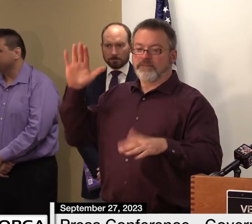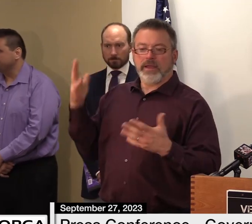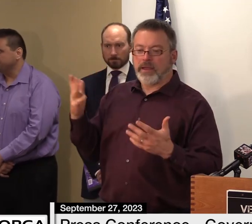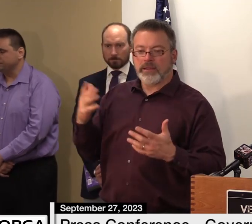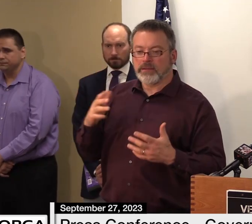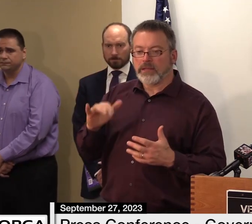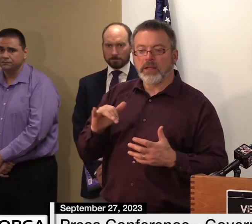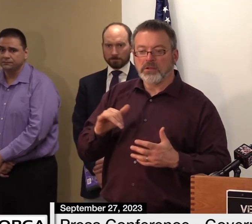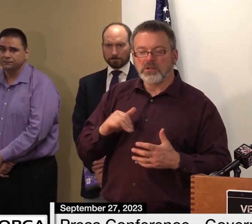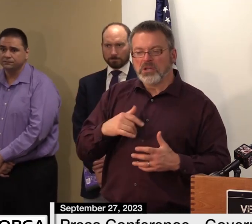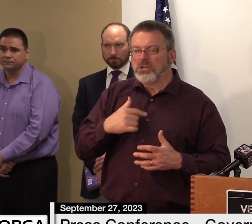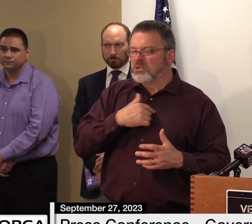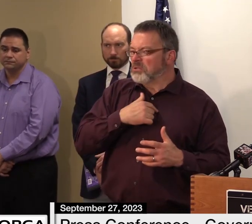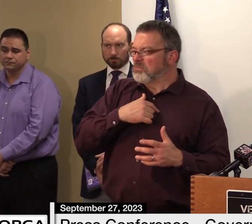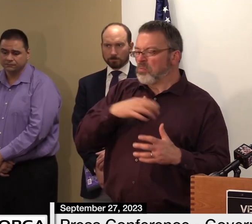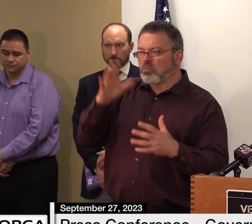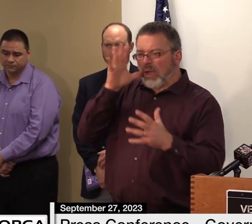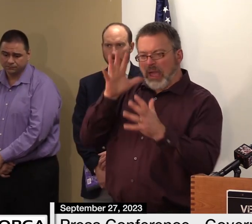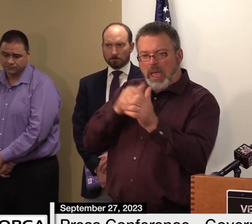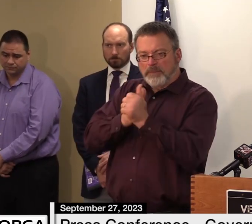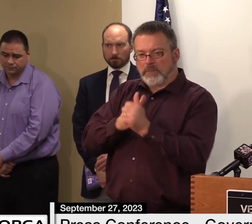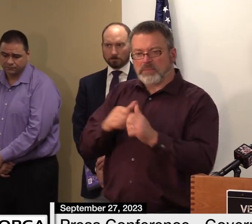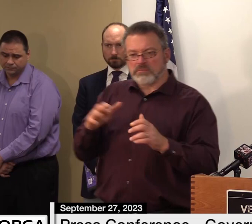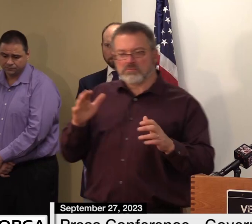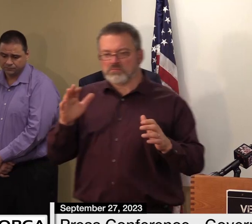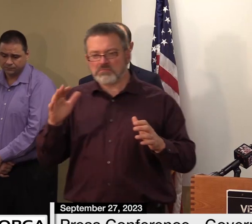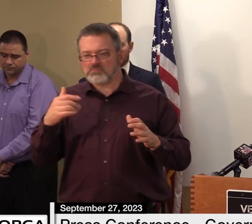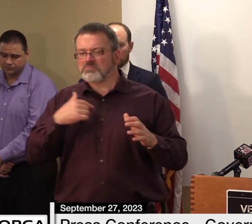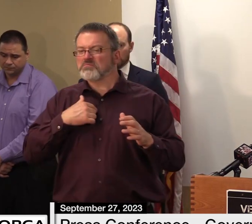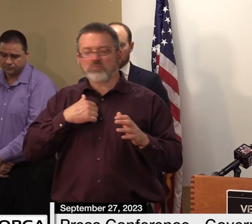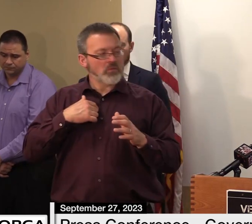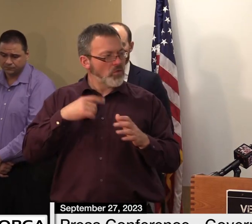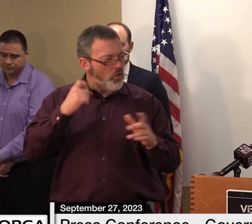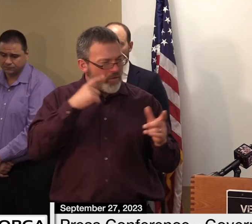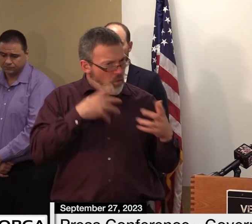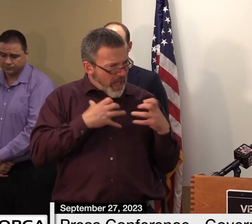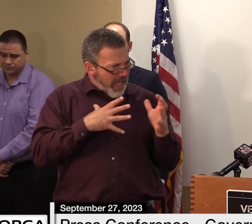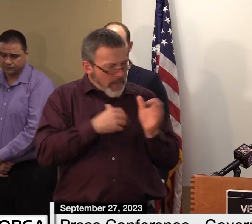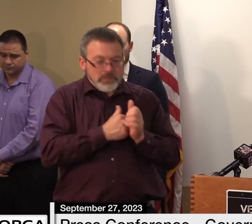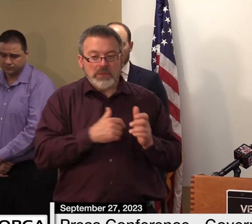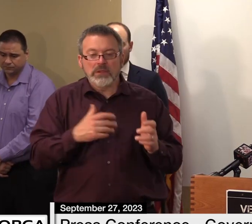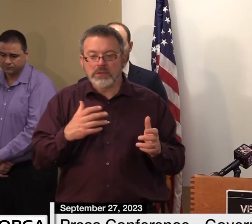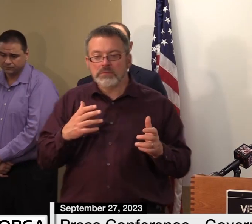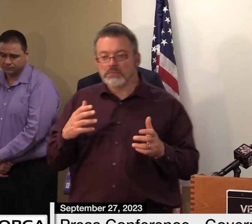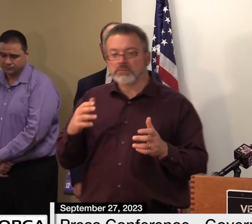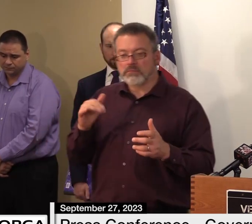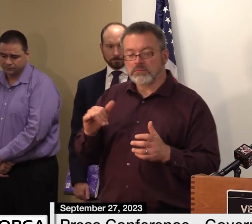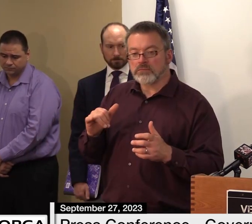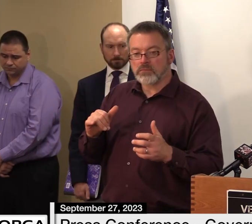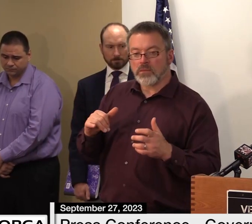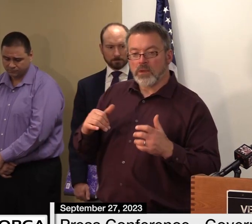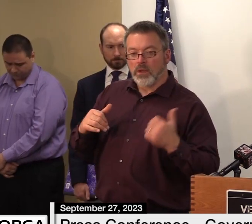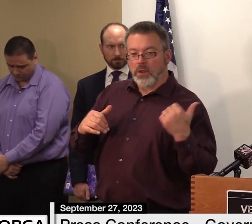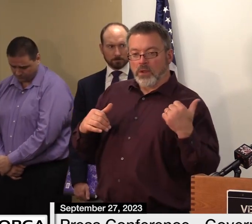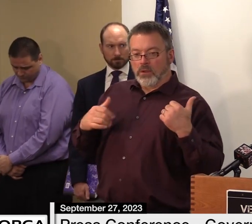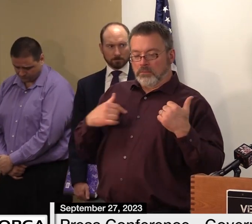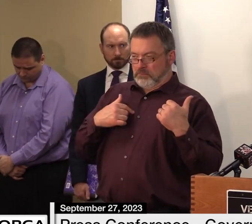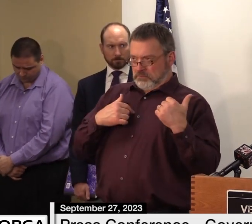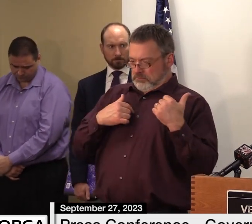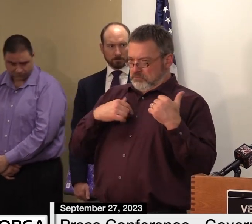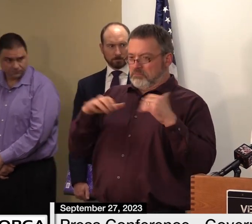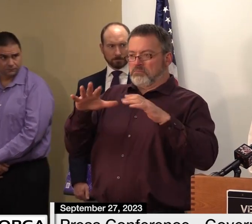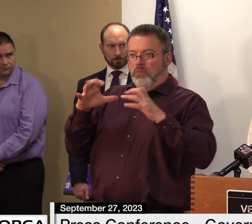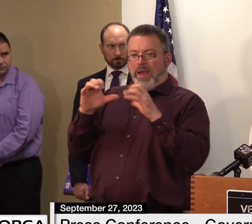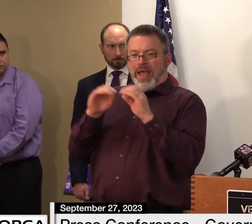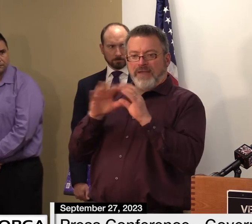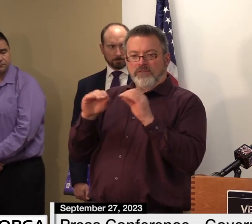Okay, that'd be great. Just to get an update of how things are progressing. Appreciate it. And just to be clear, those who are in